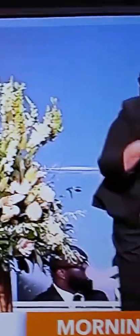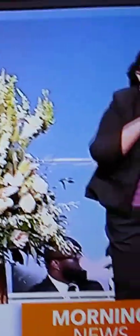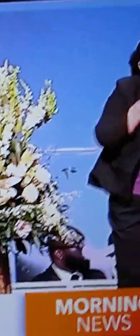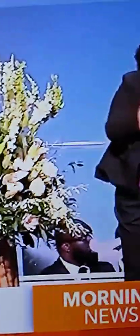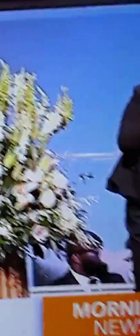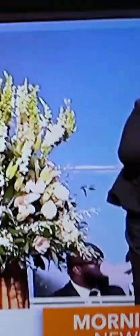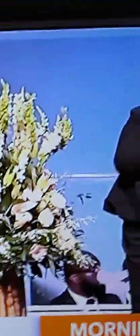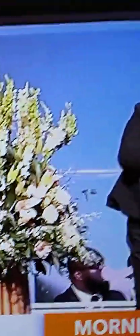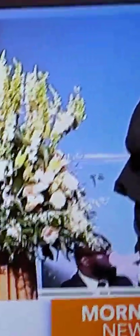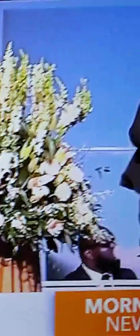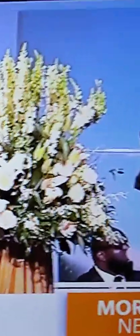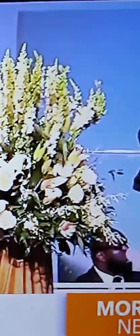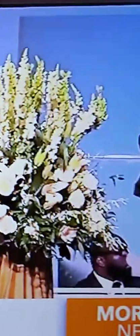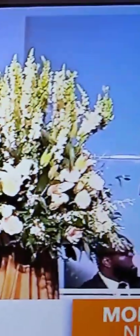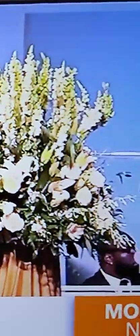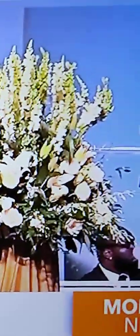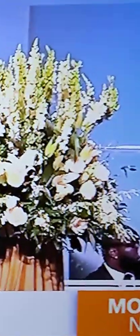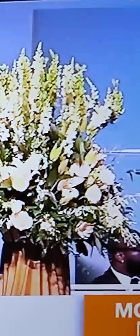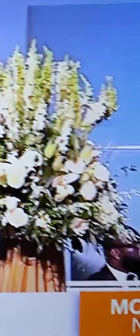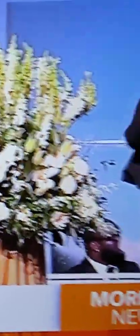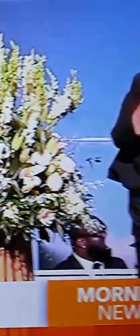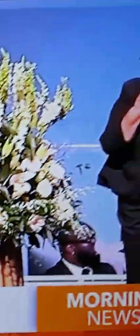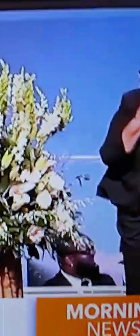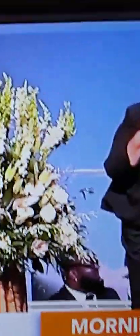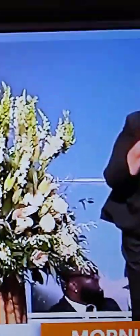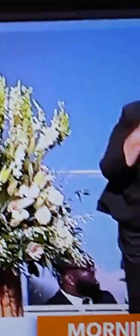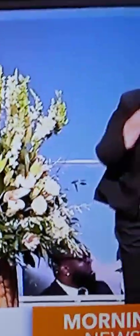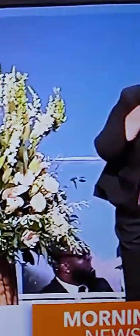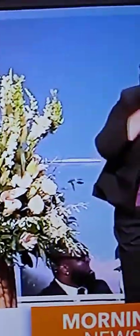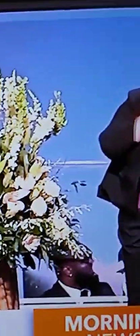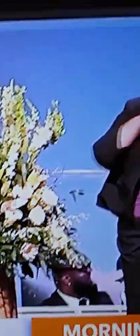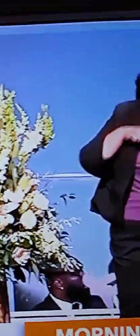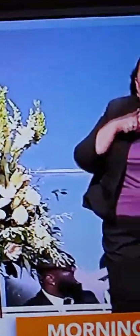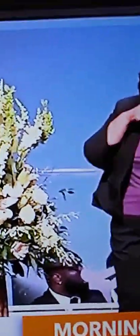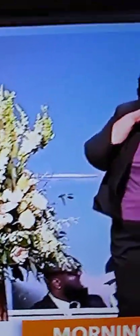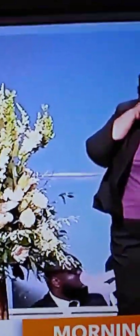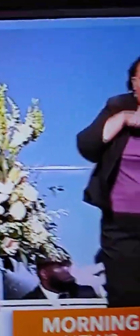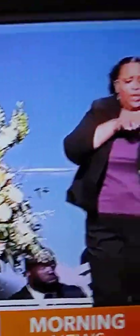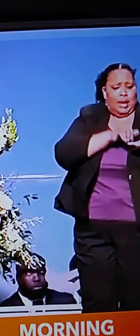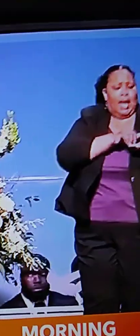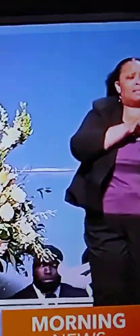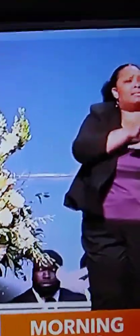Isaiah, Lord, who should I send?